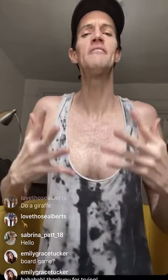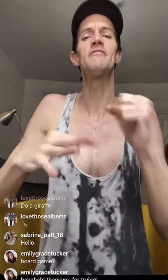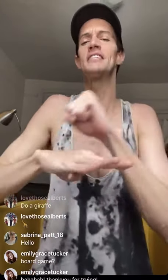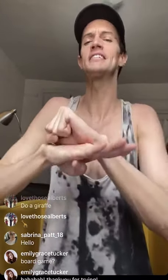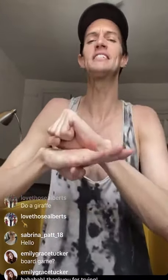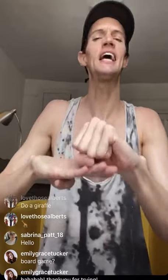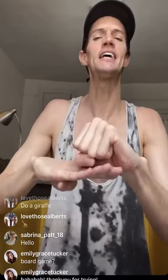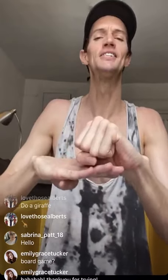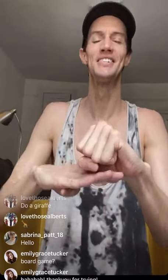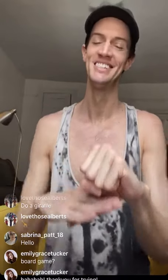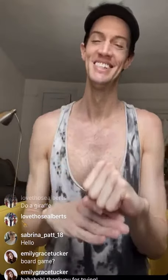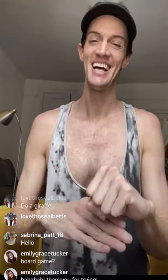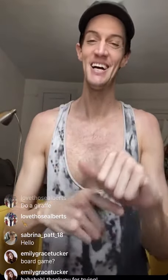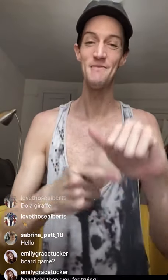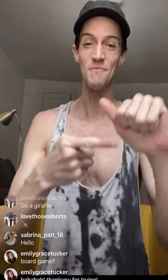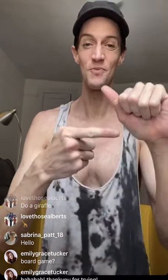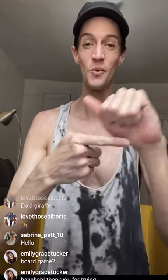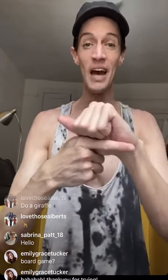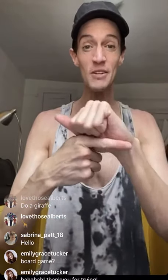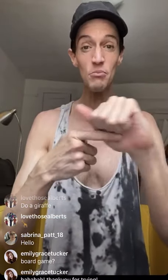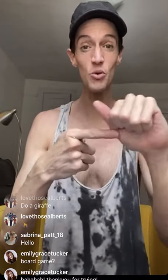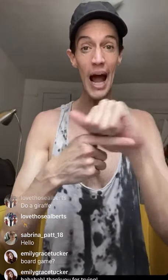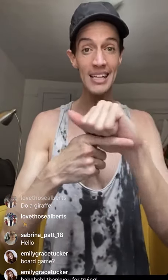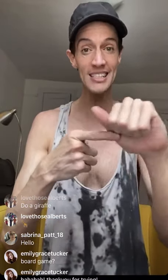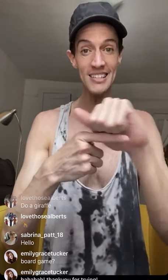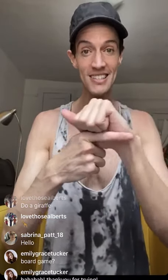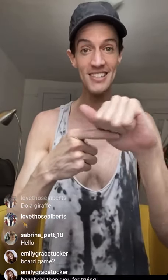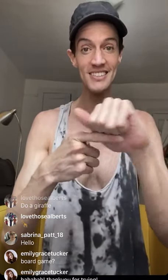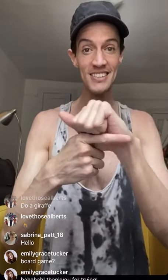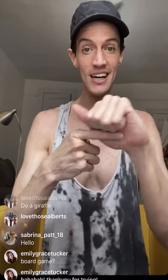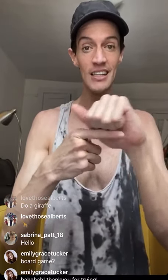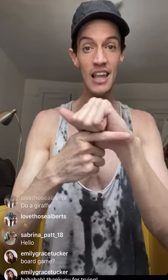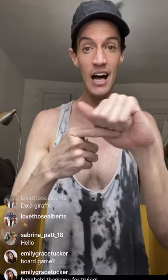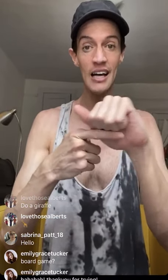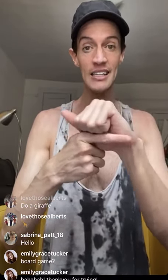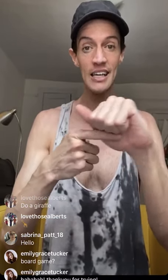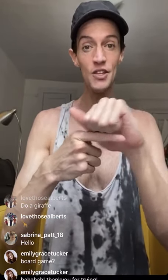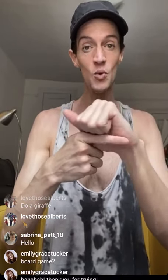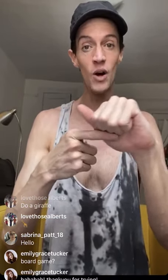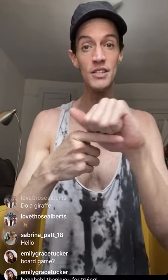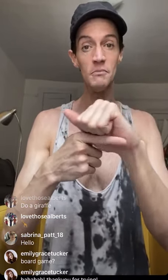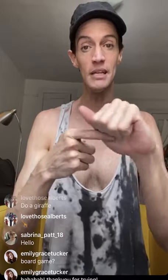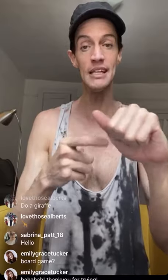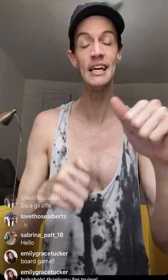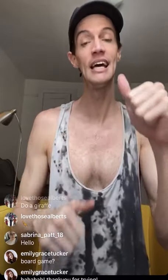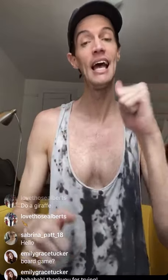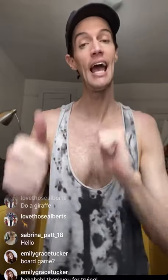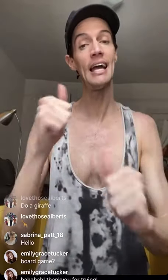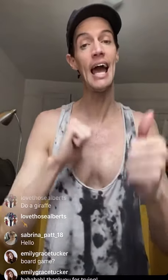a stage. We have to practice a lot if you want to be an